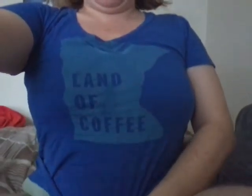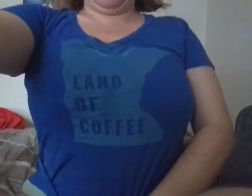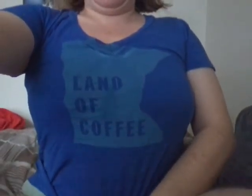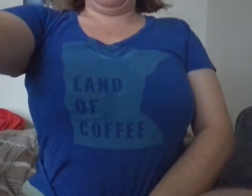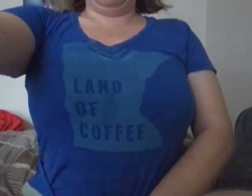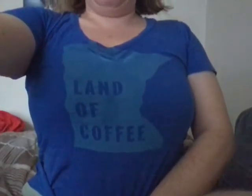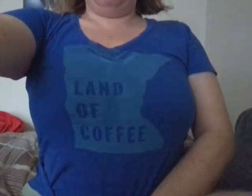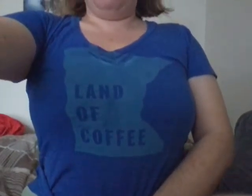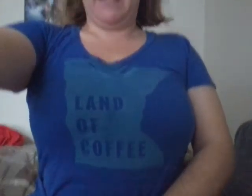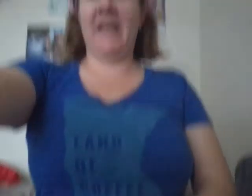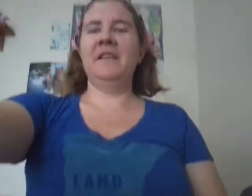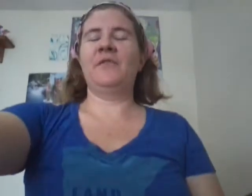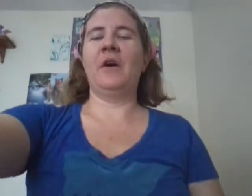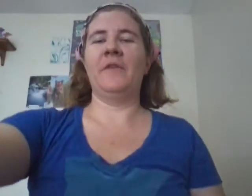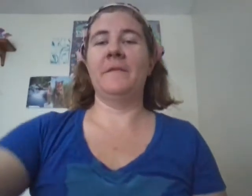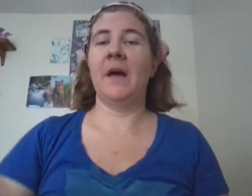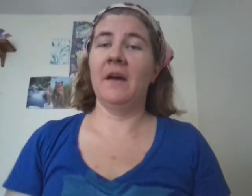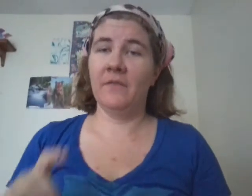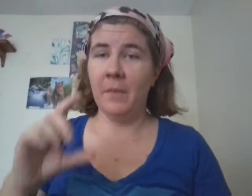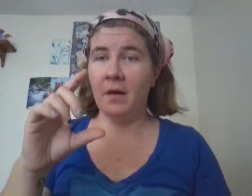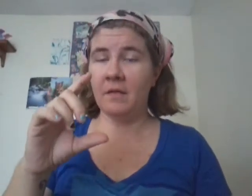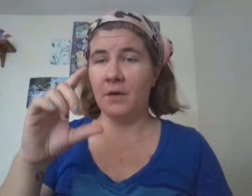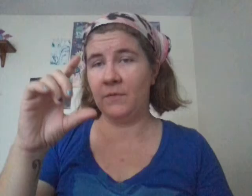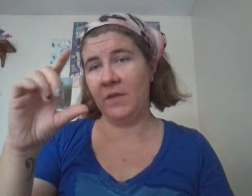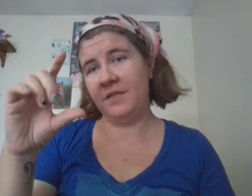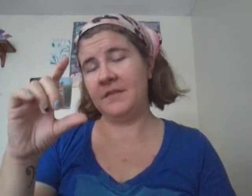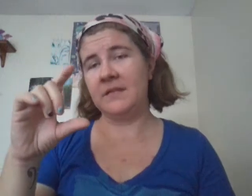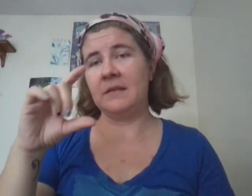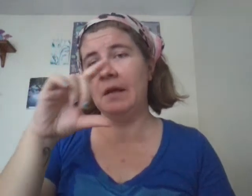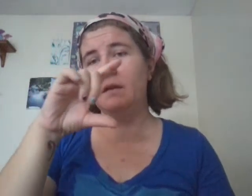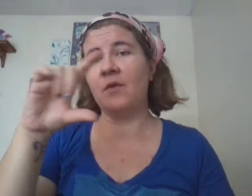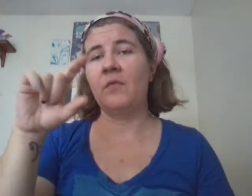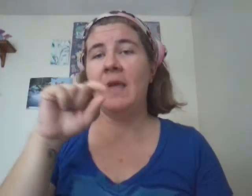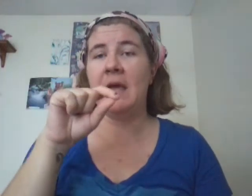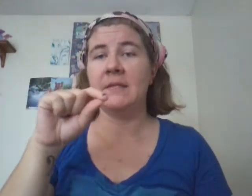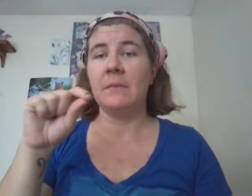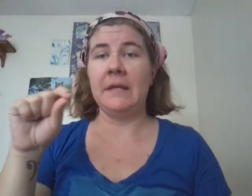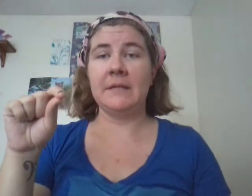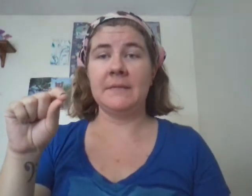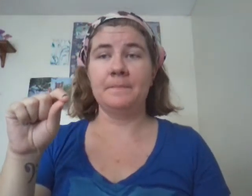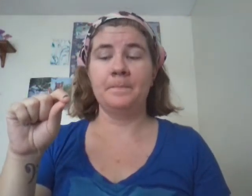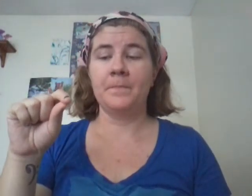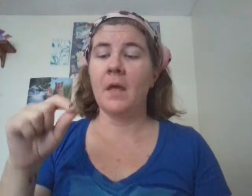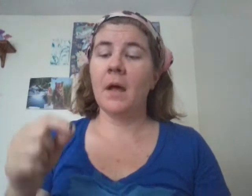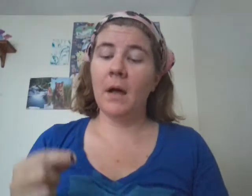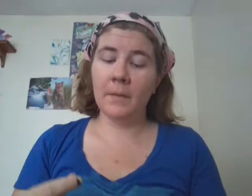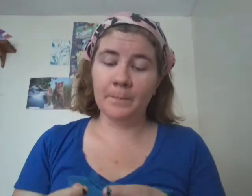yeah. Land of coffee. I have the mug that goes with this that says land of coffee and some lakes. Um,